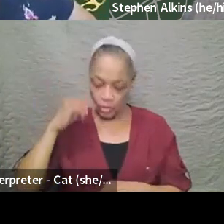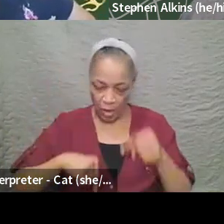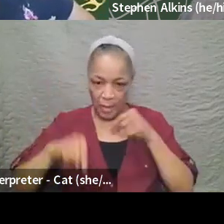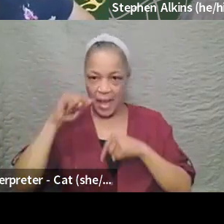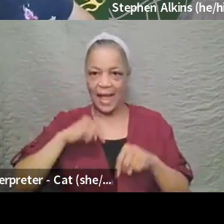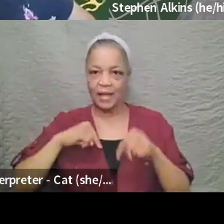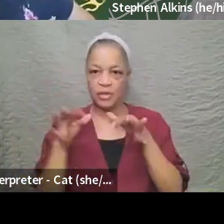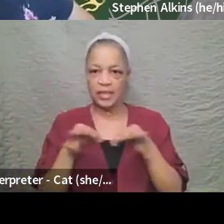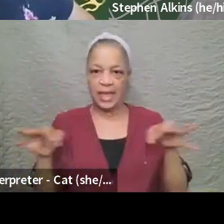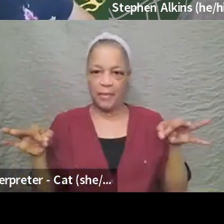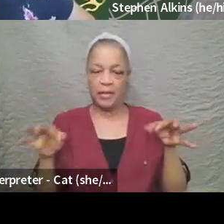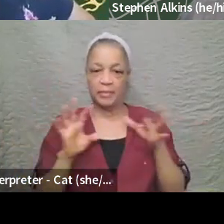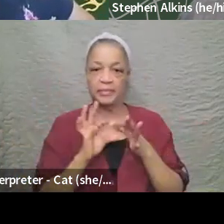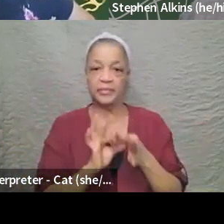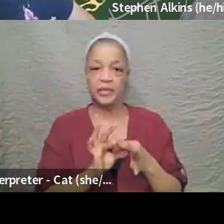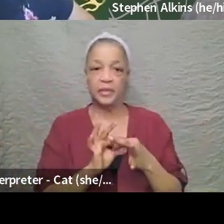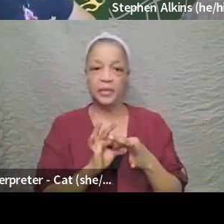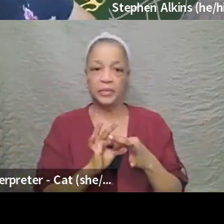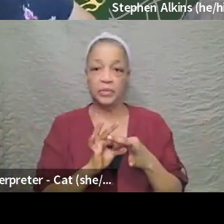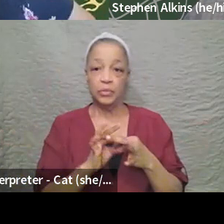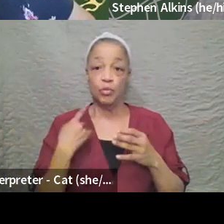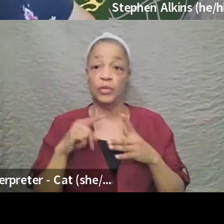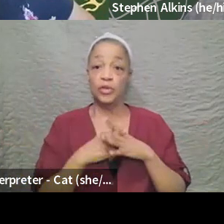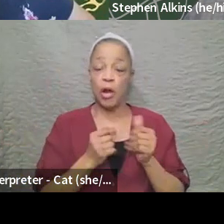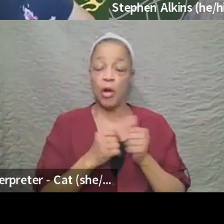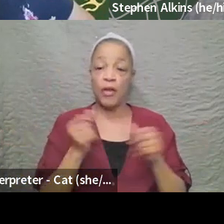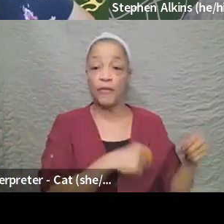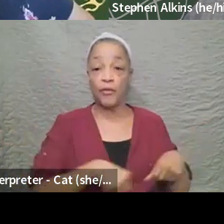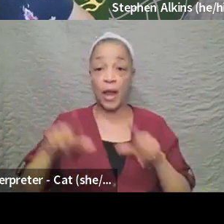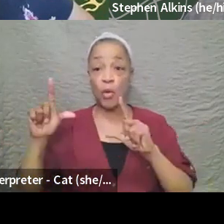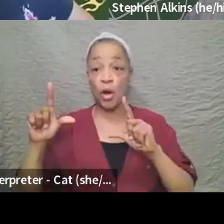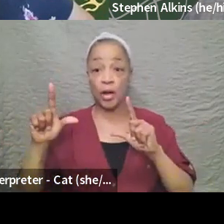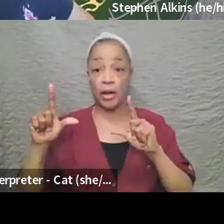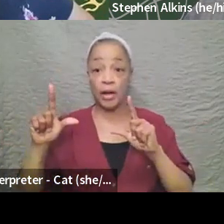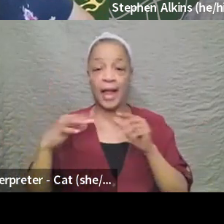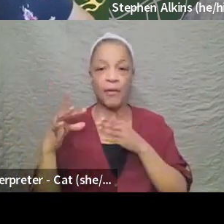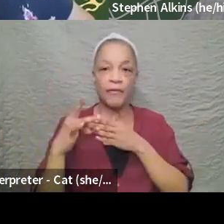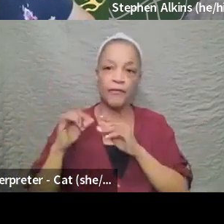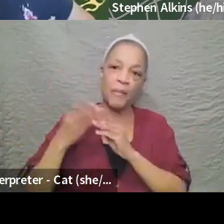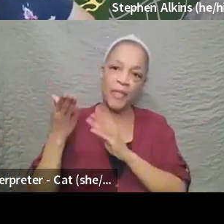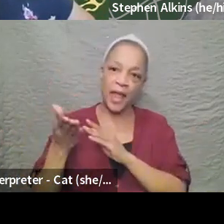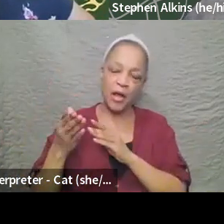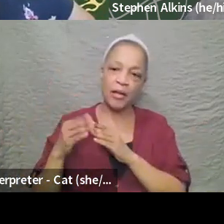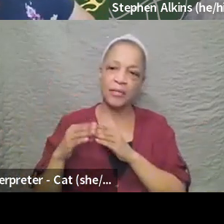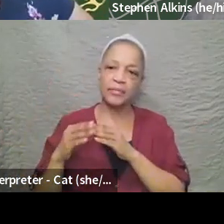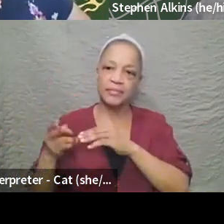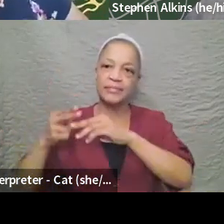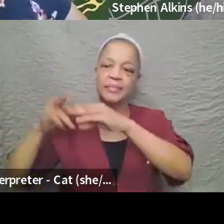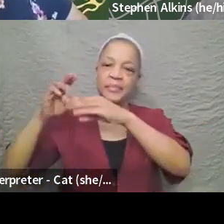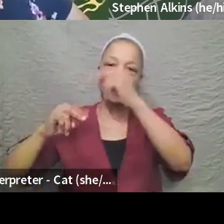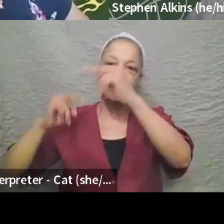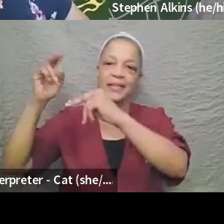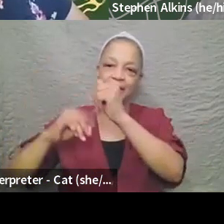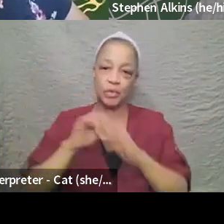statement around that we start with a framework and we go from there as to include the